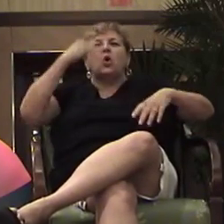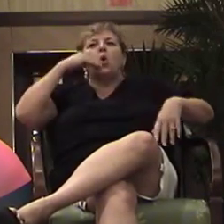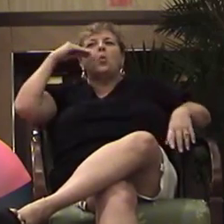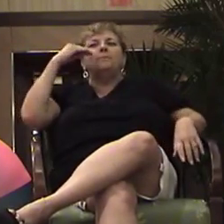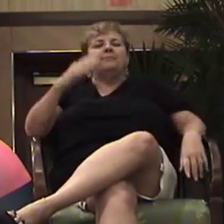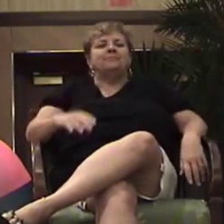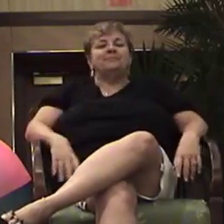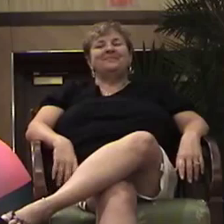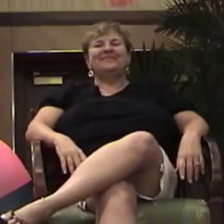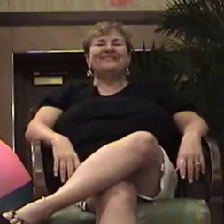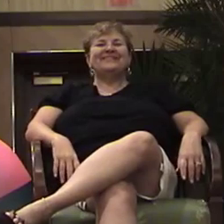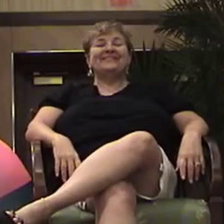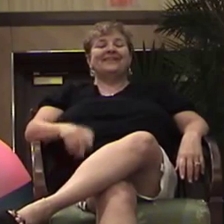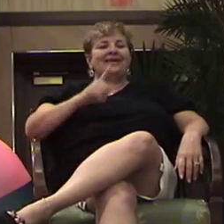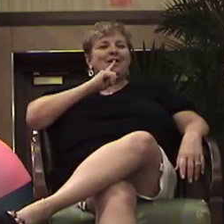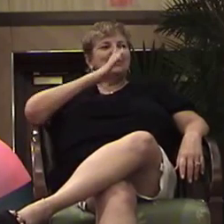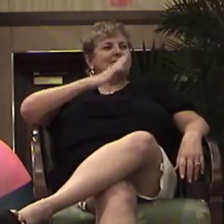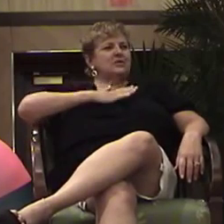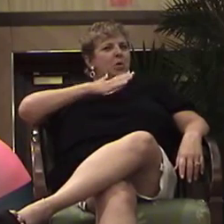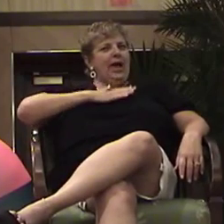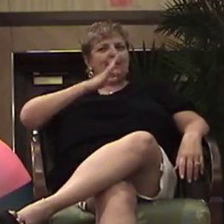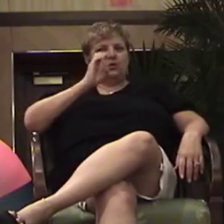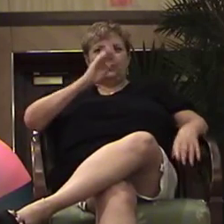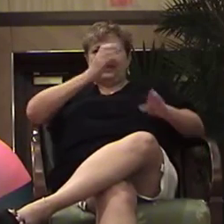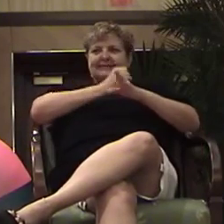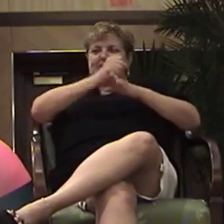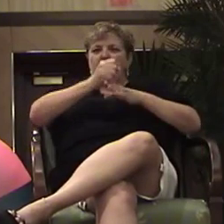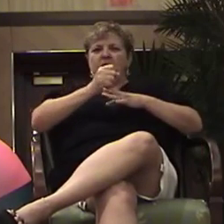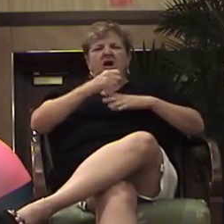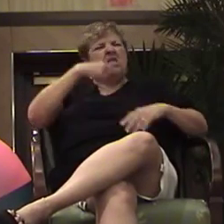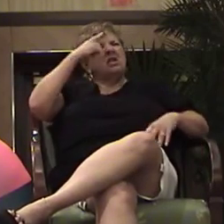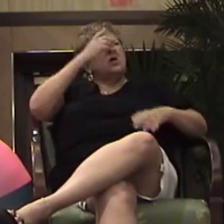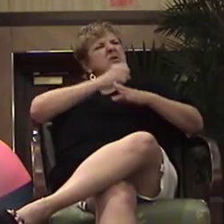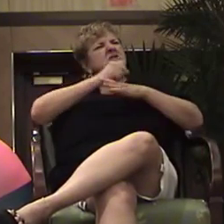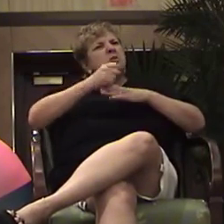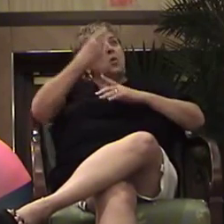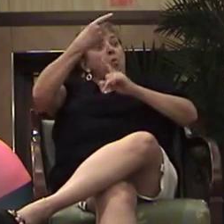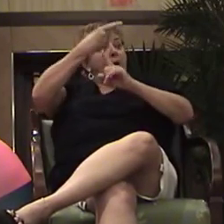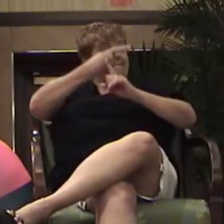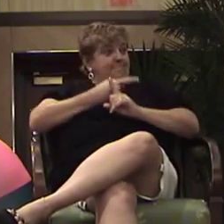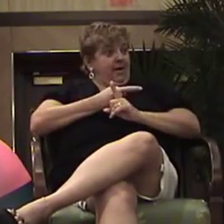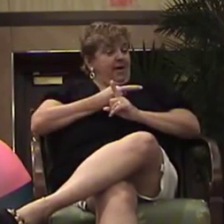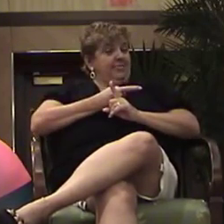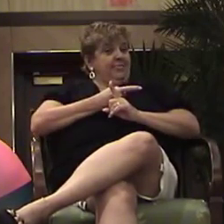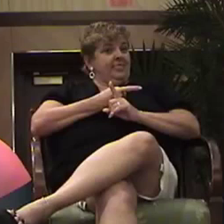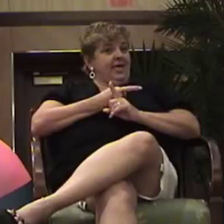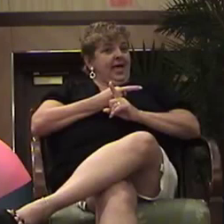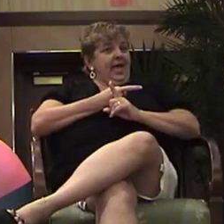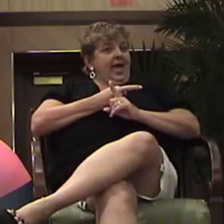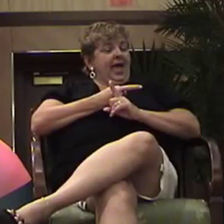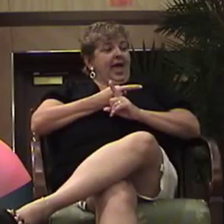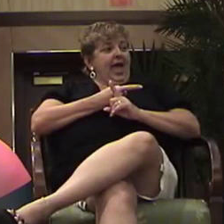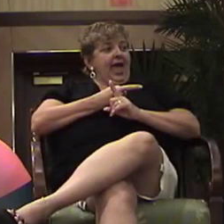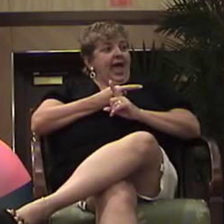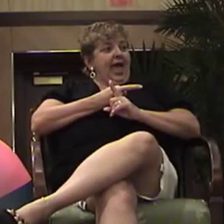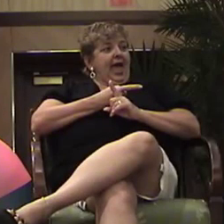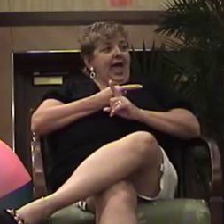so happy to be sober. I think I was sober a whole month. And I thought I had it